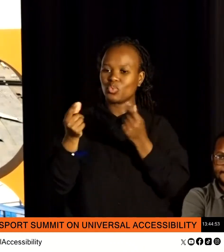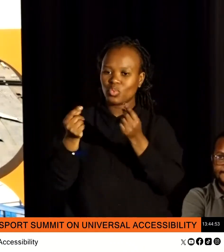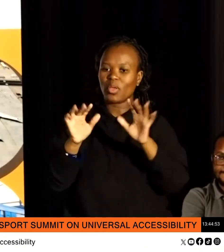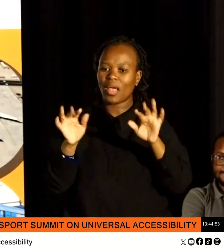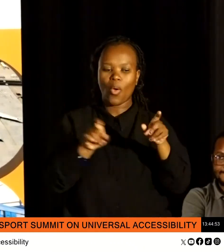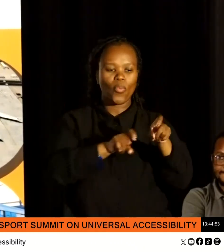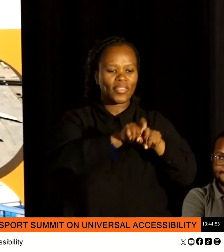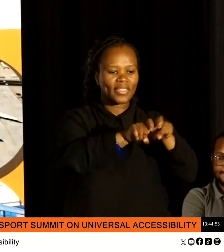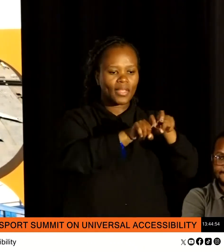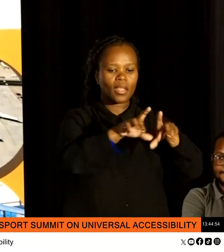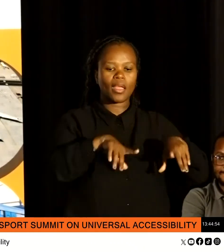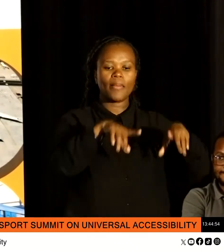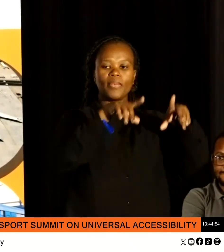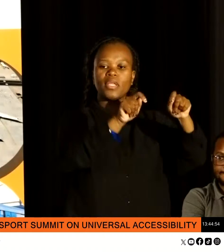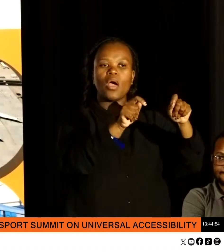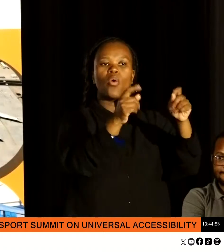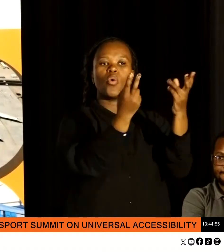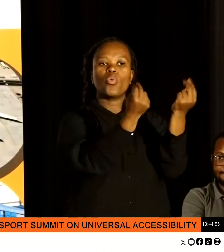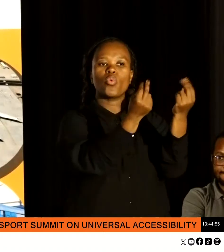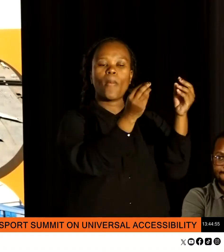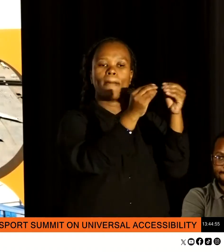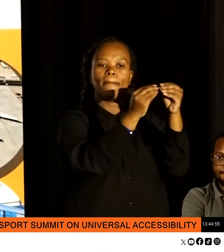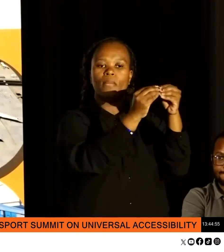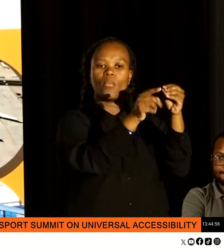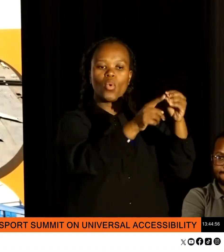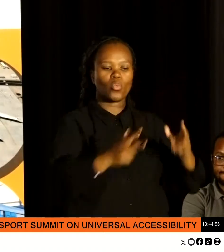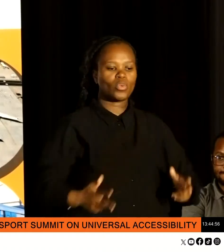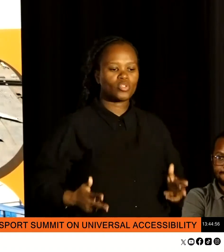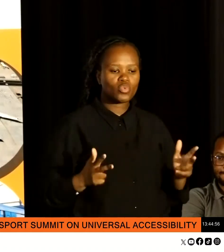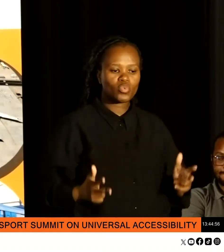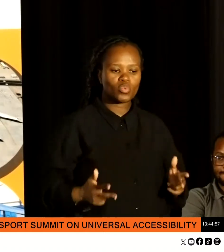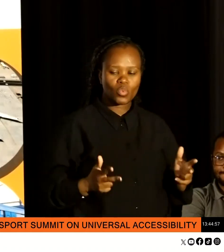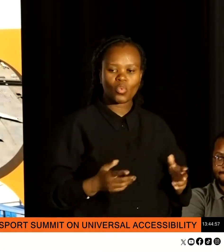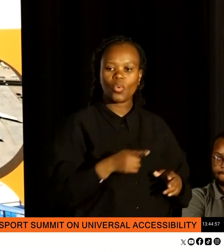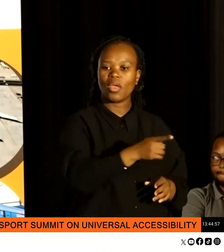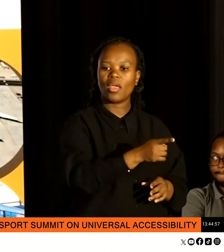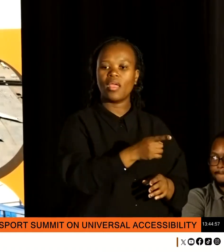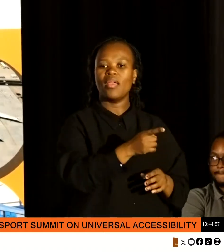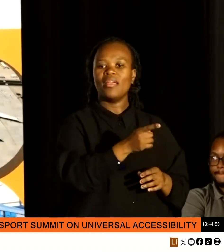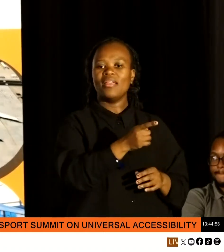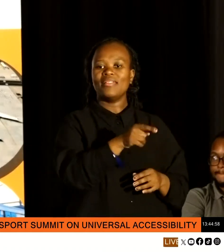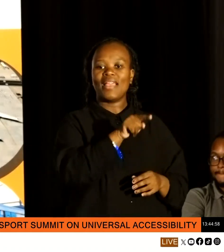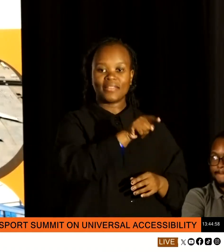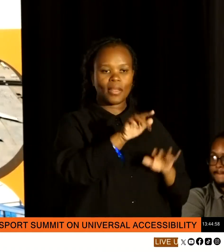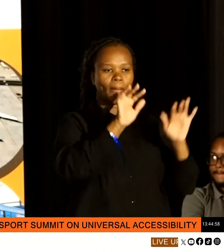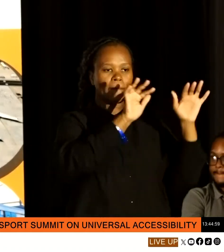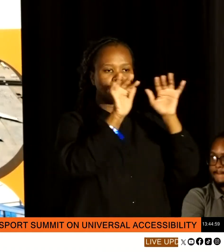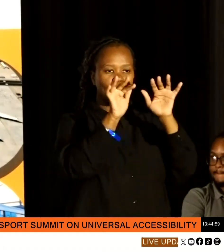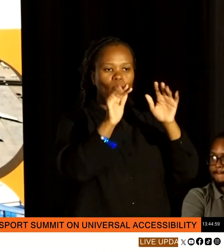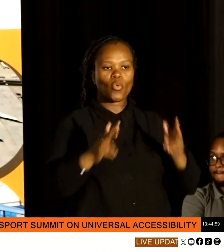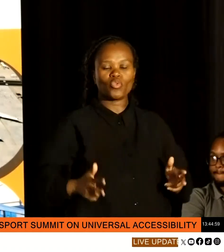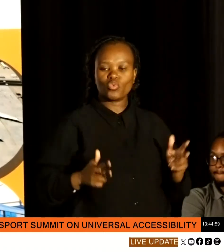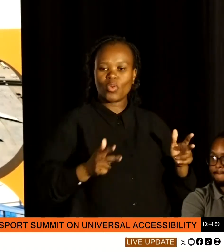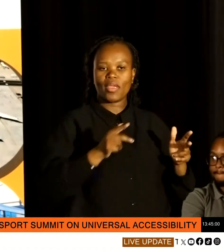Cape Town's new blue electrical multiple unit trains, which are dubbed the People's Trains, revealed